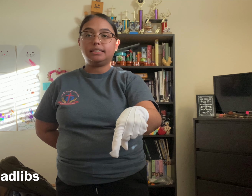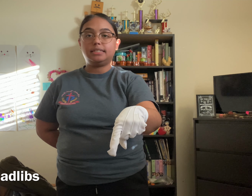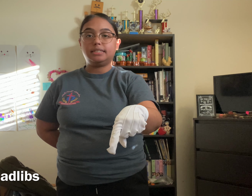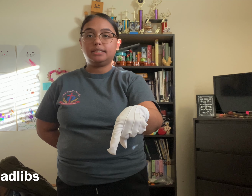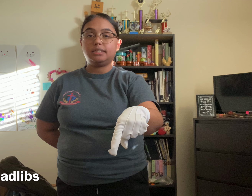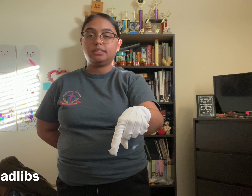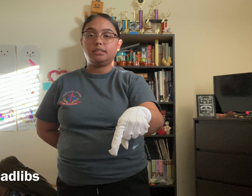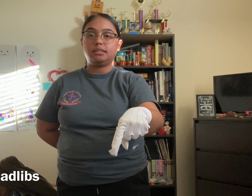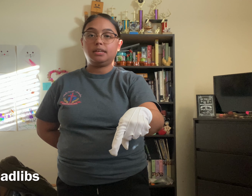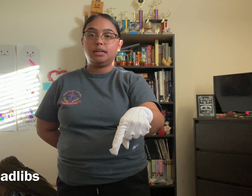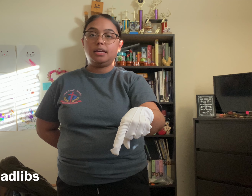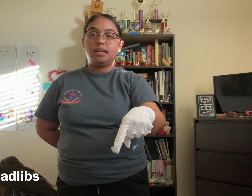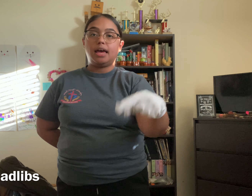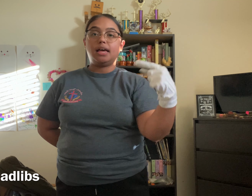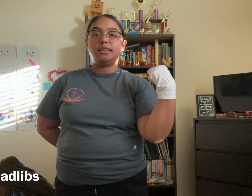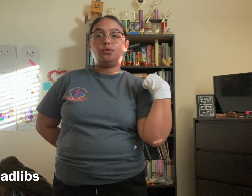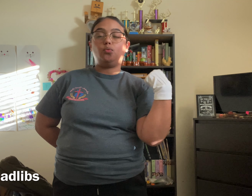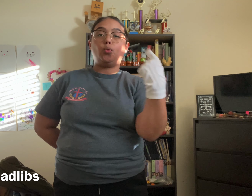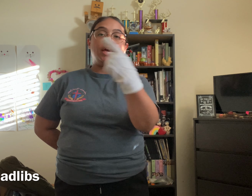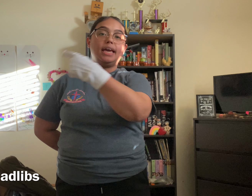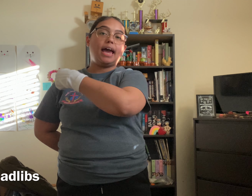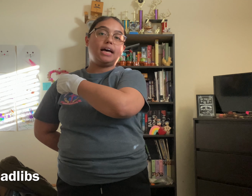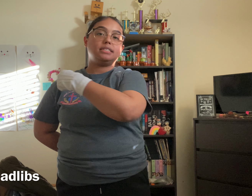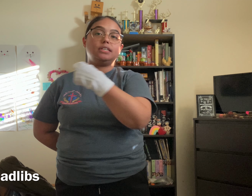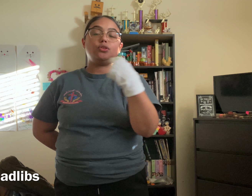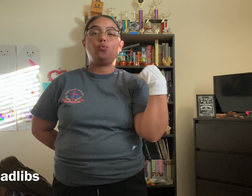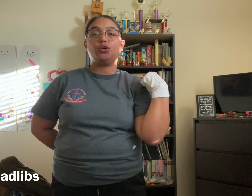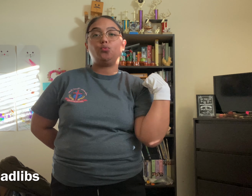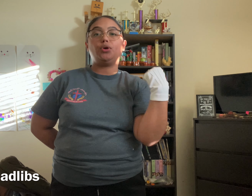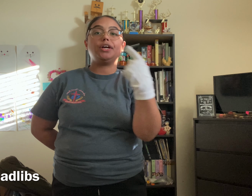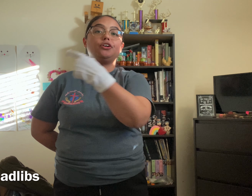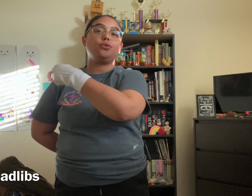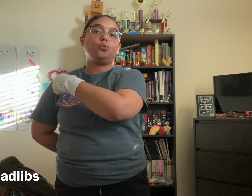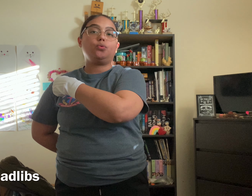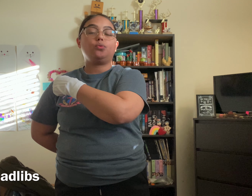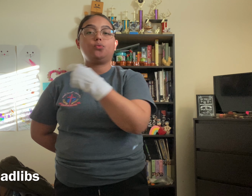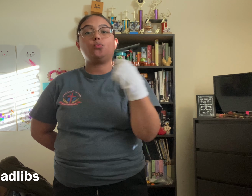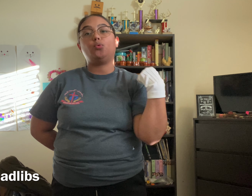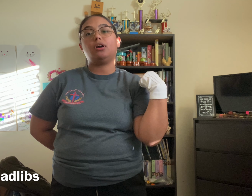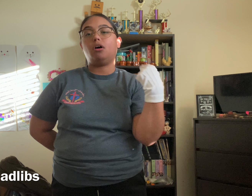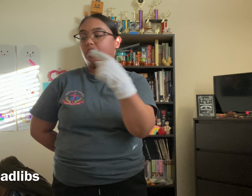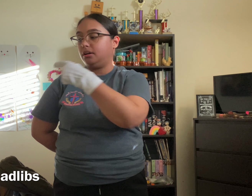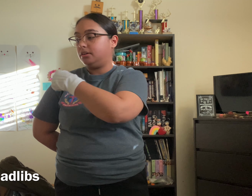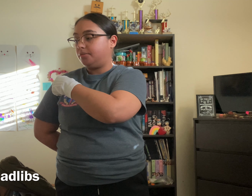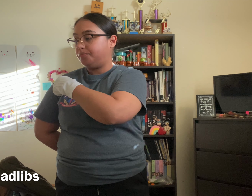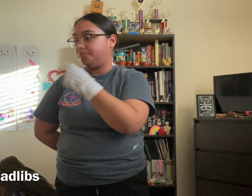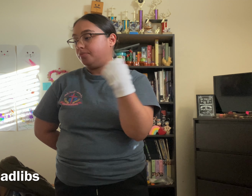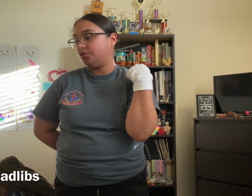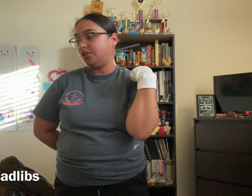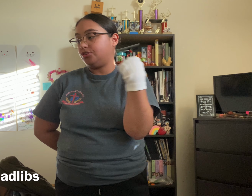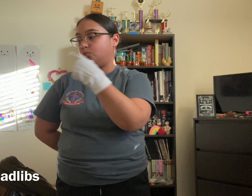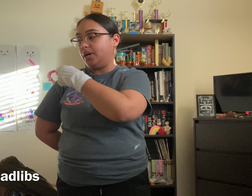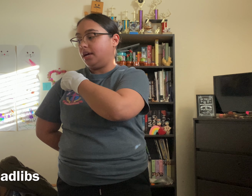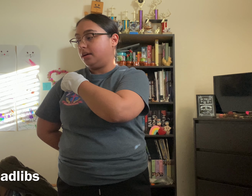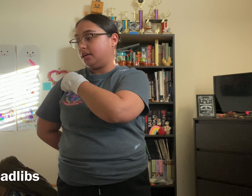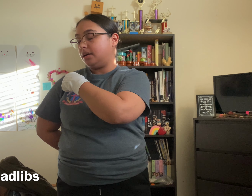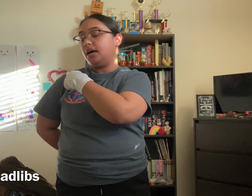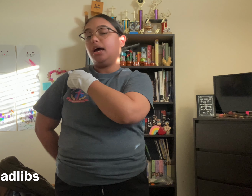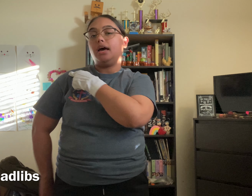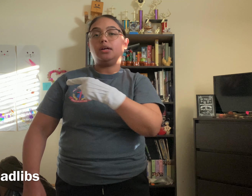it's, and then we as in the word we're, we are. So this is we, and we